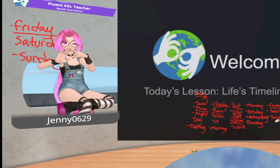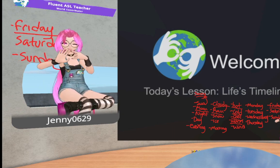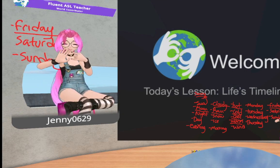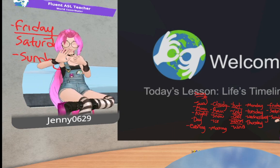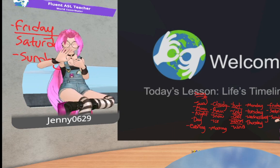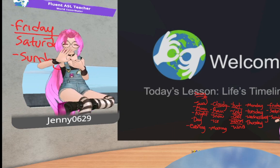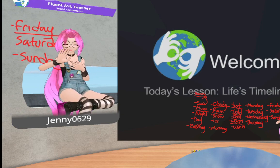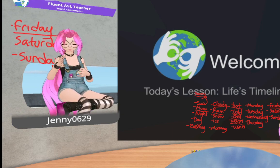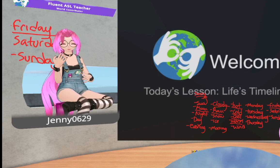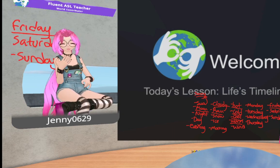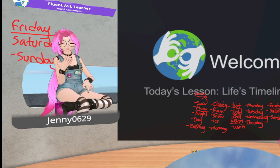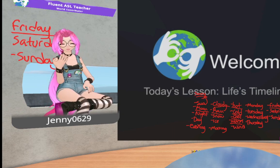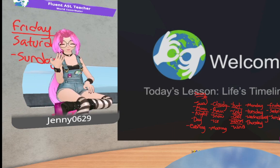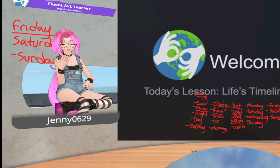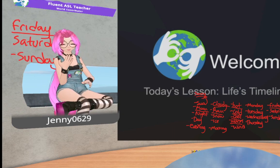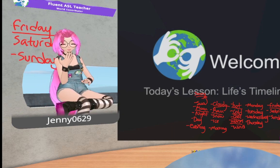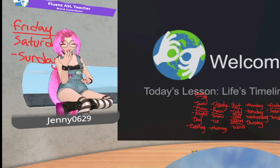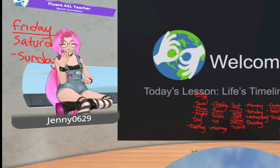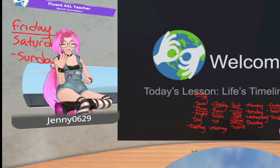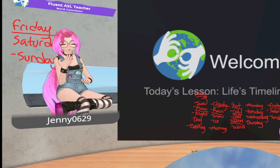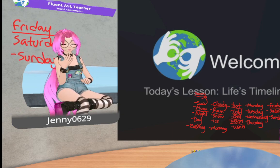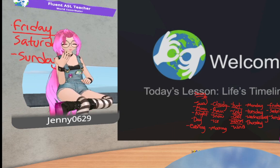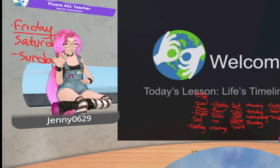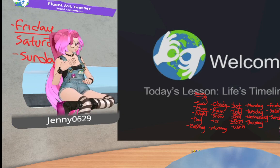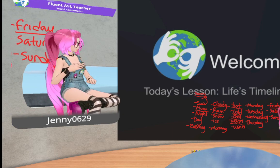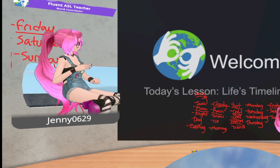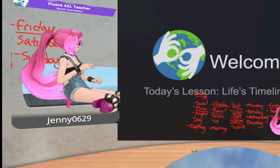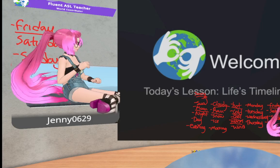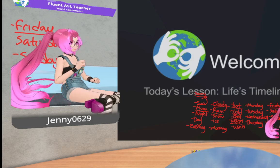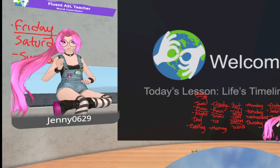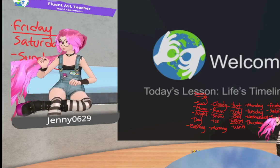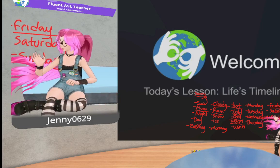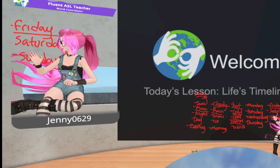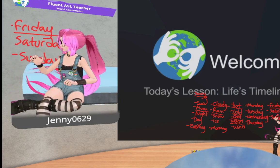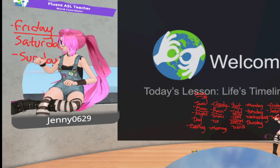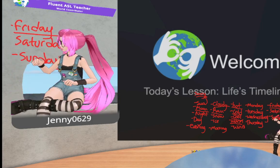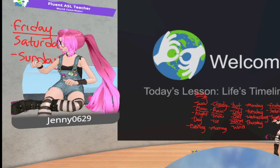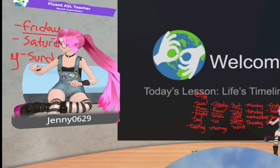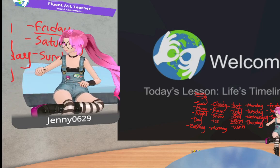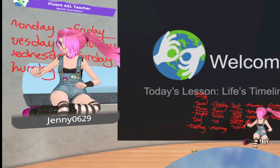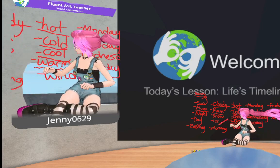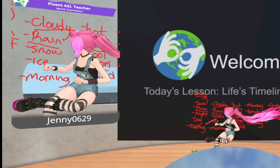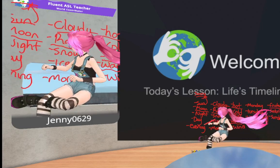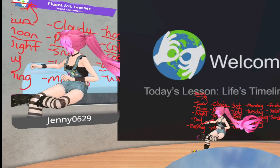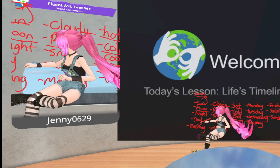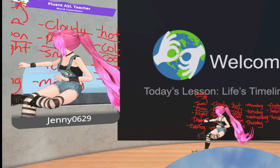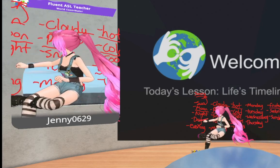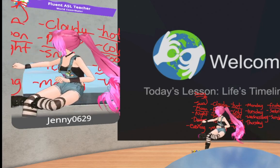have index, F for Friday. What about